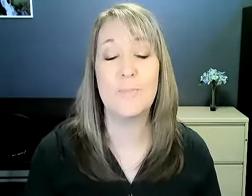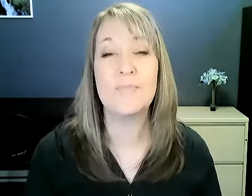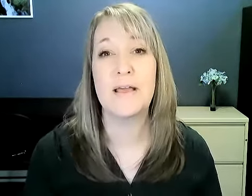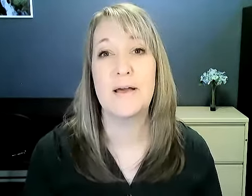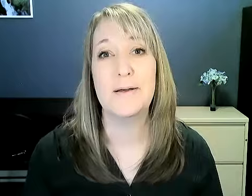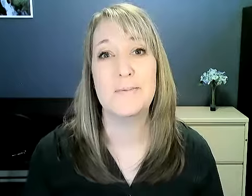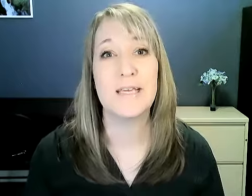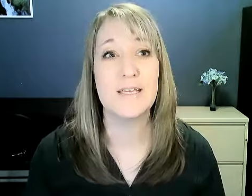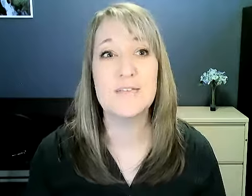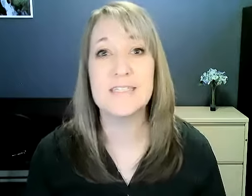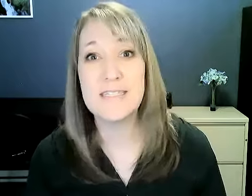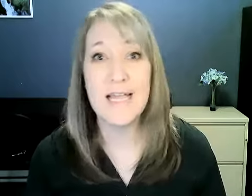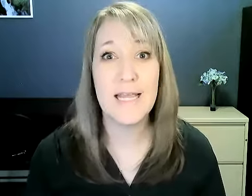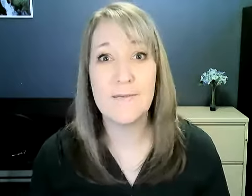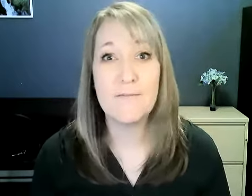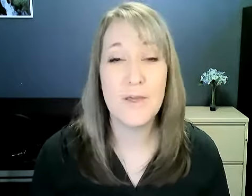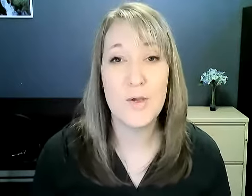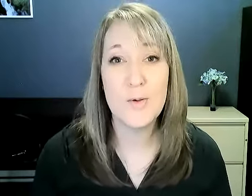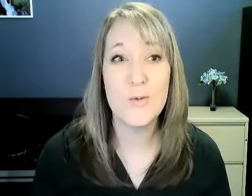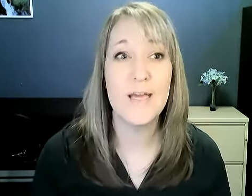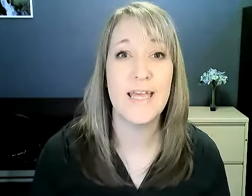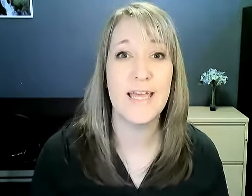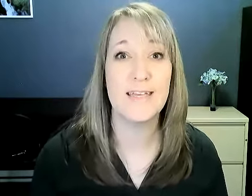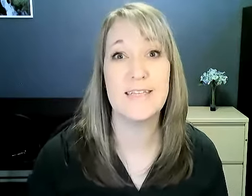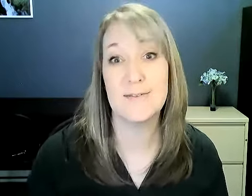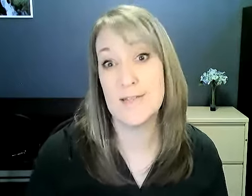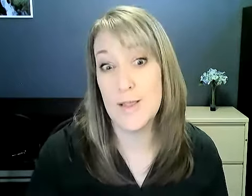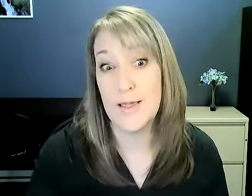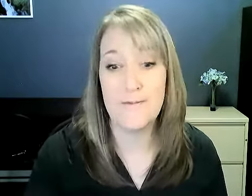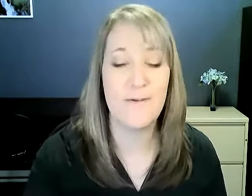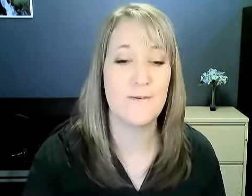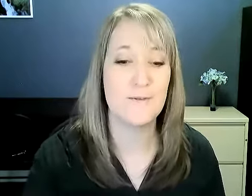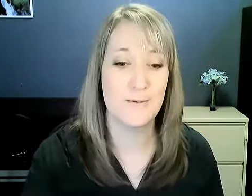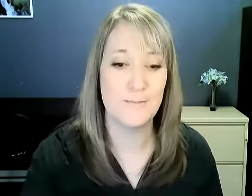get used to signing a few and get used to looking for a few too.